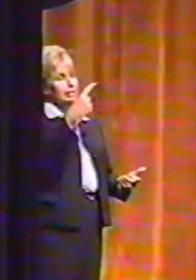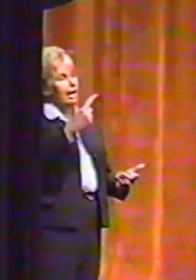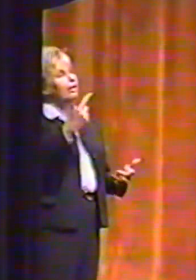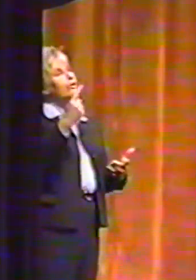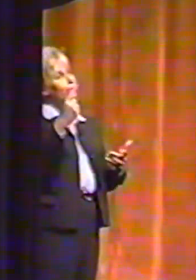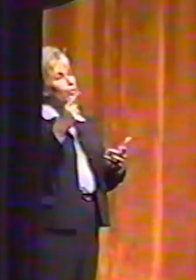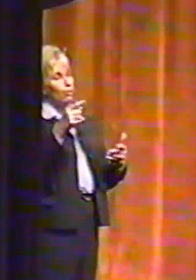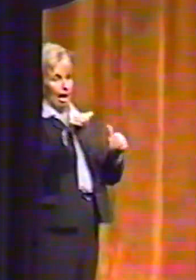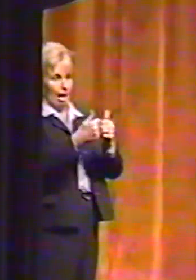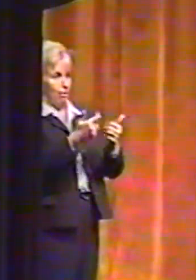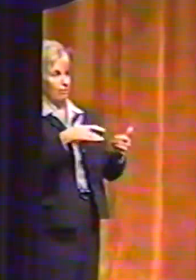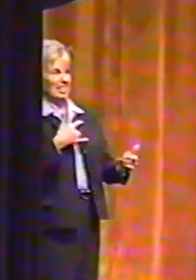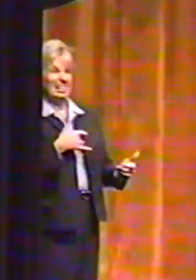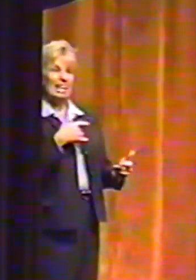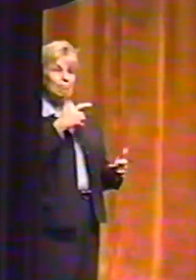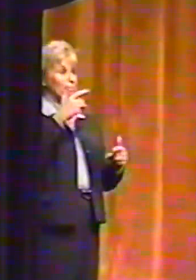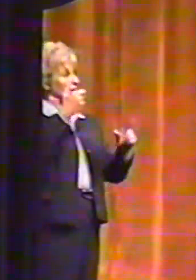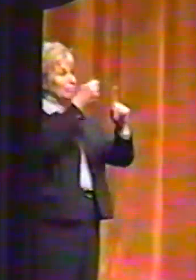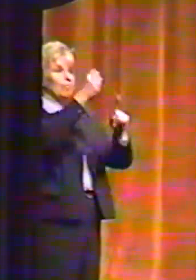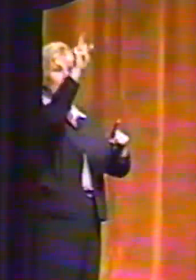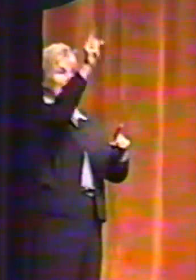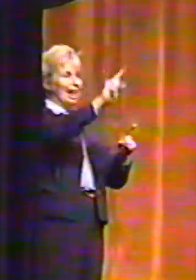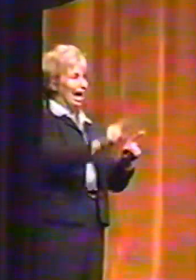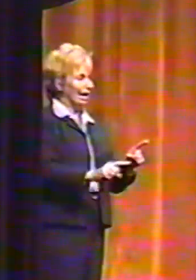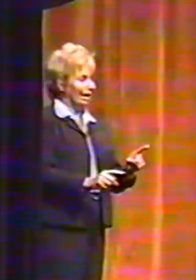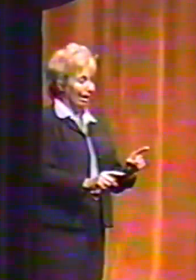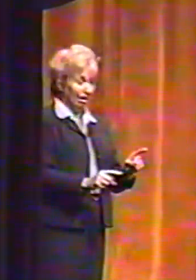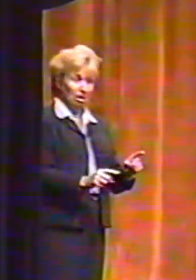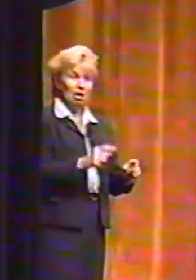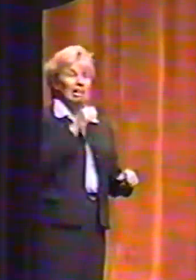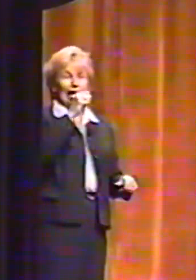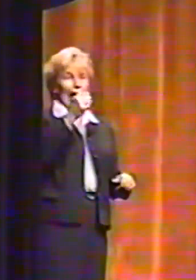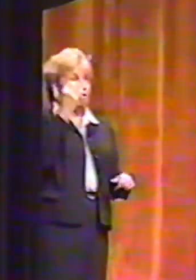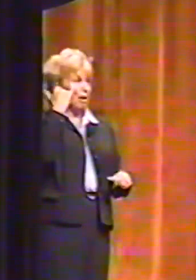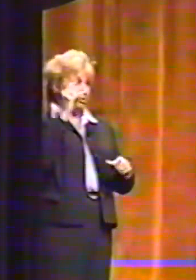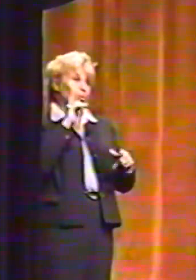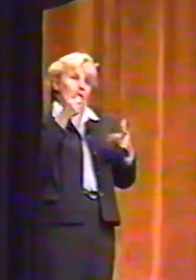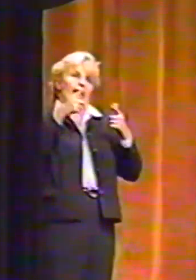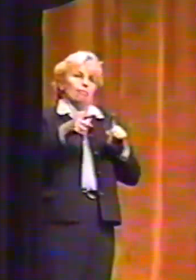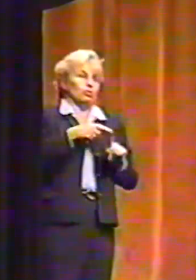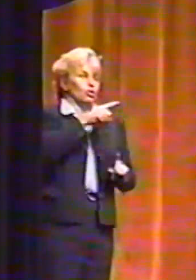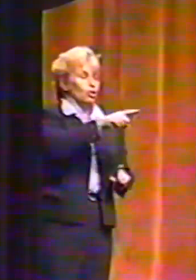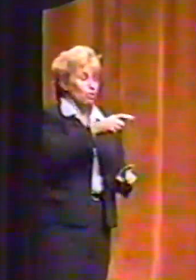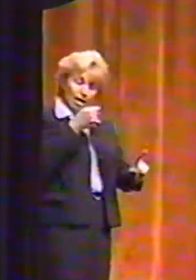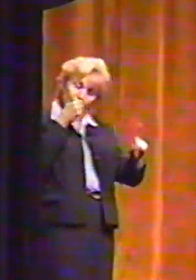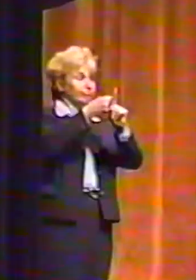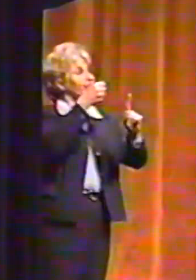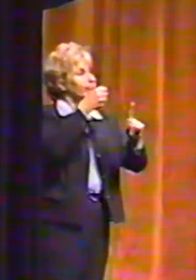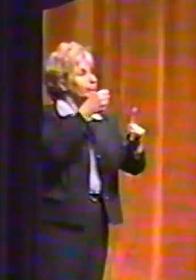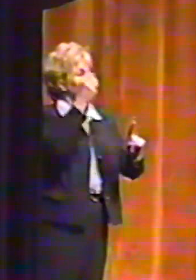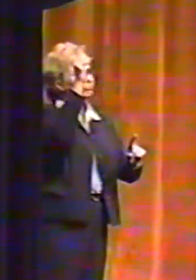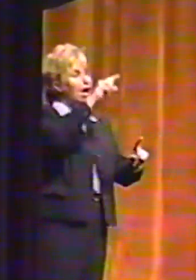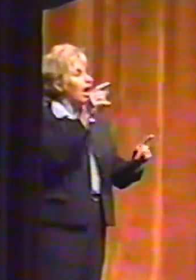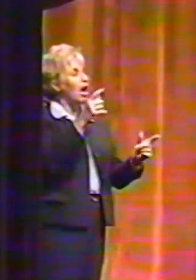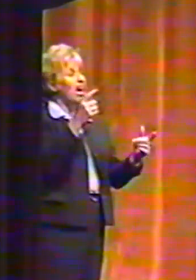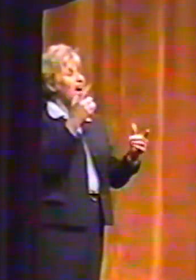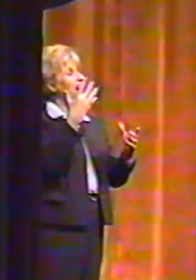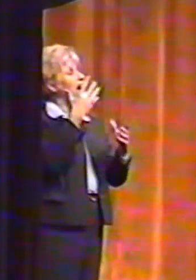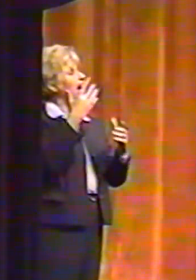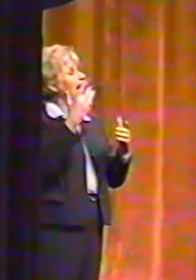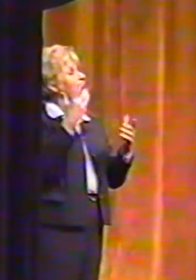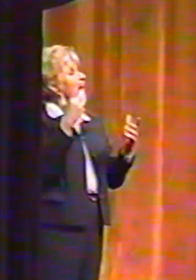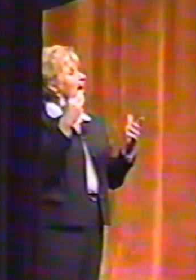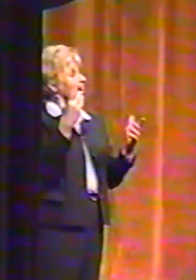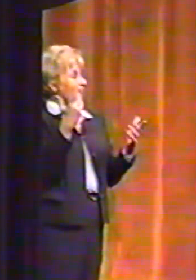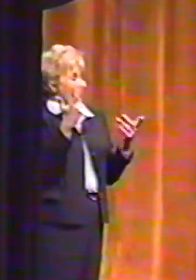you. And then when it does, it hits with this big blinding flash. It's gone just that fast, but you have this